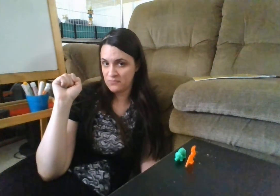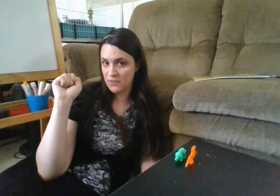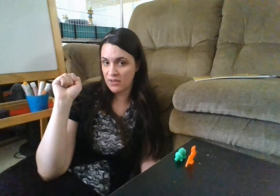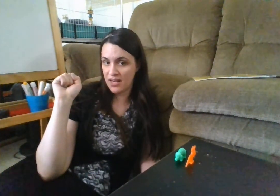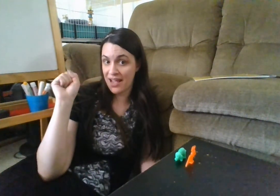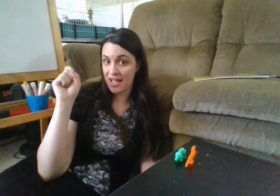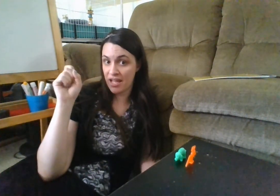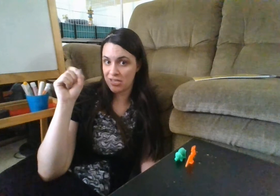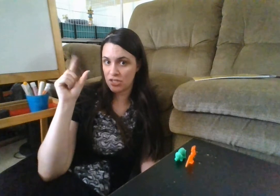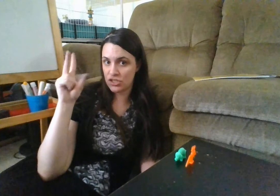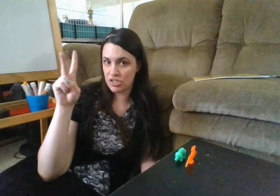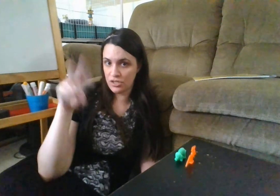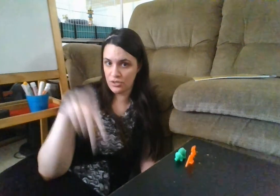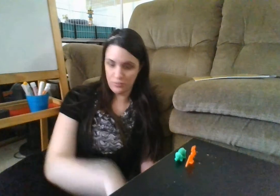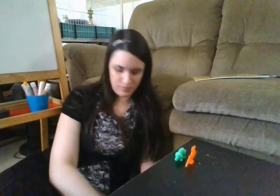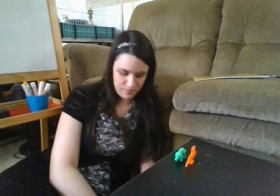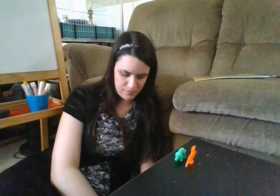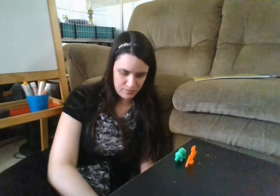I'm going to add 2.